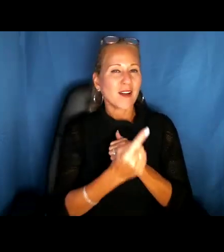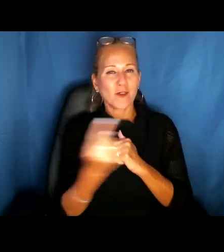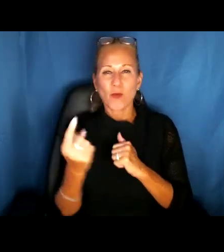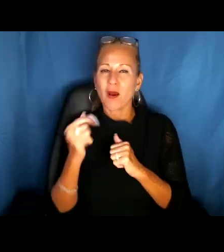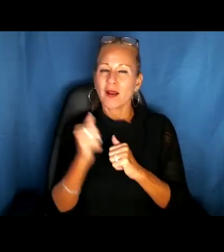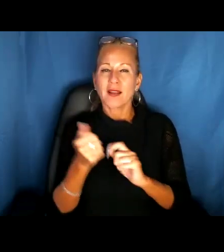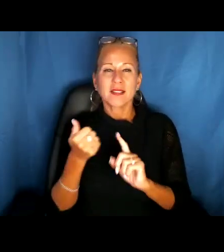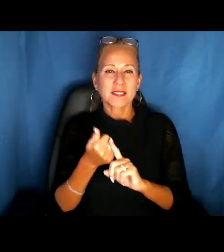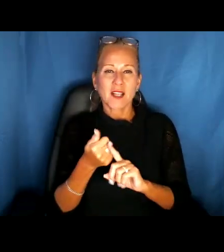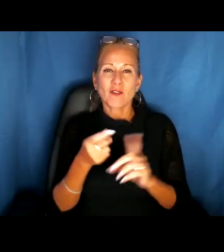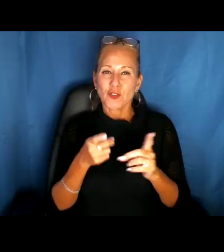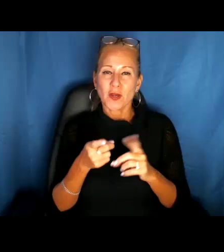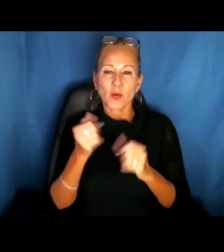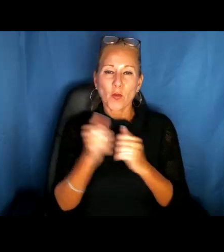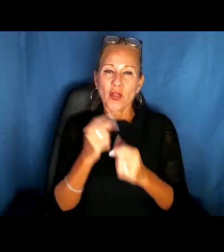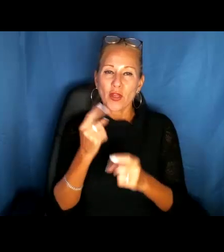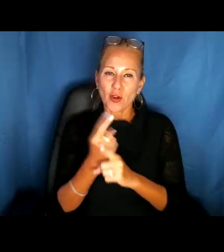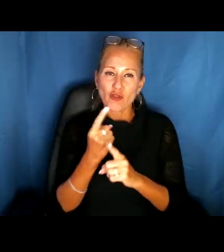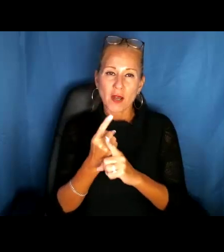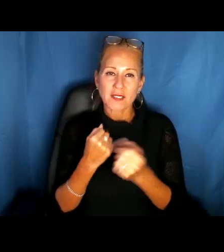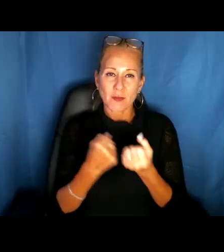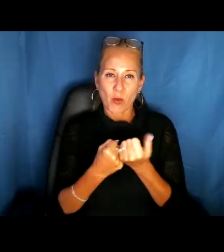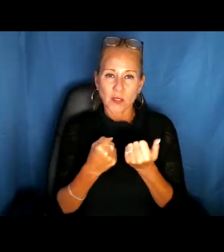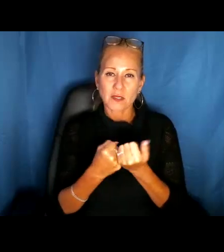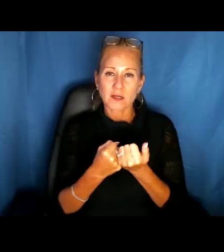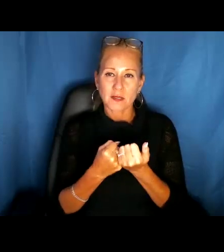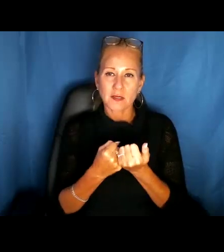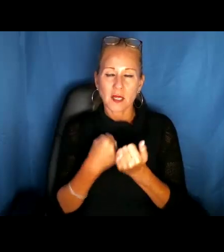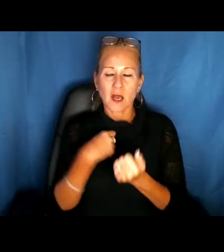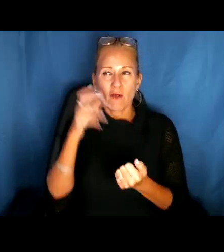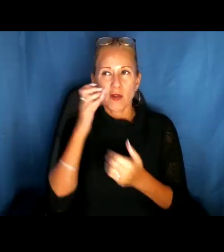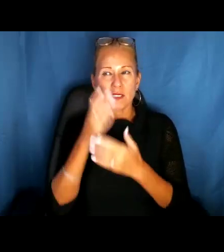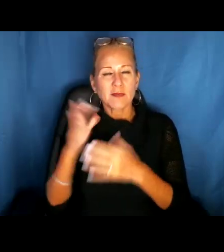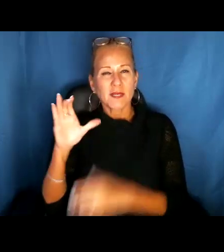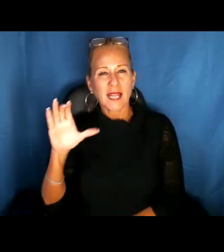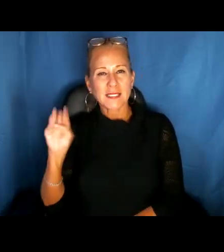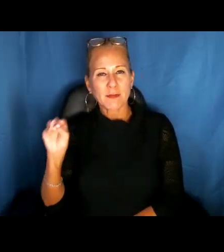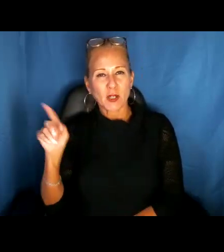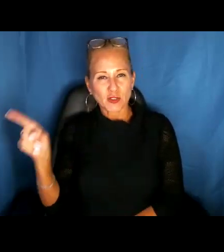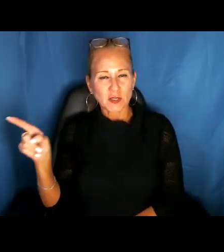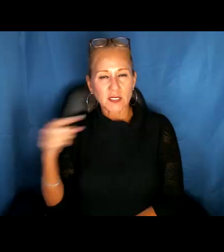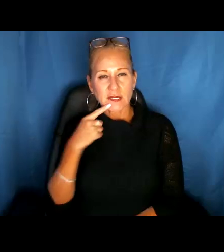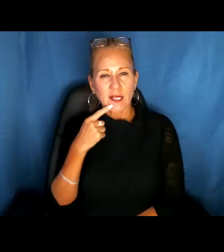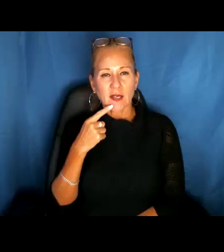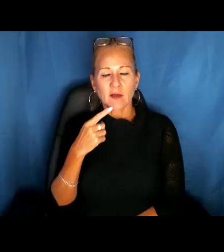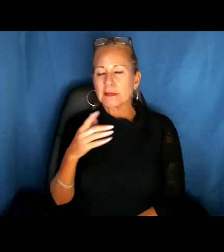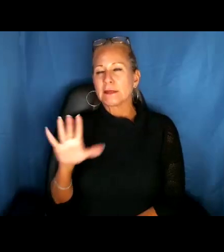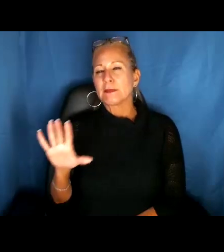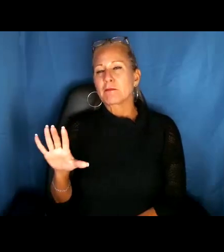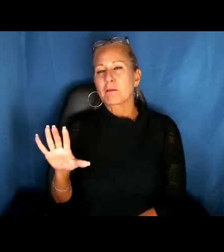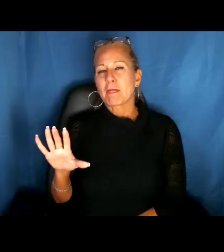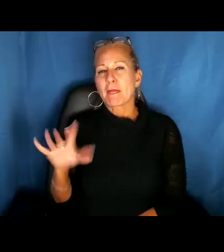the right supports. I've heard from some case managers that say